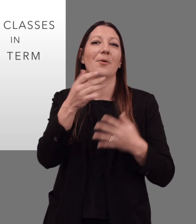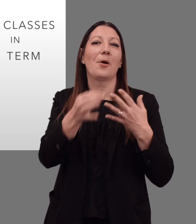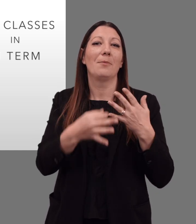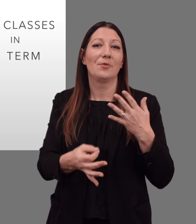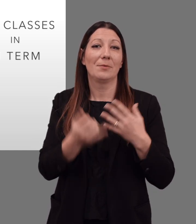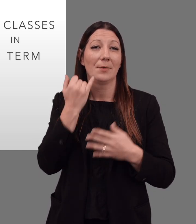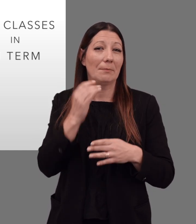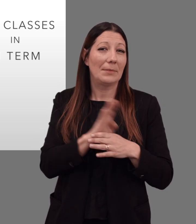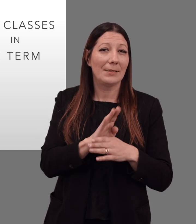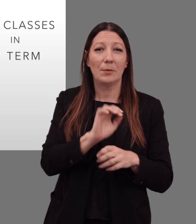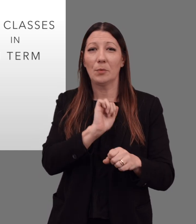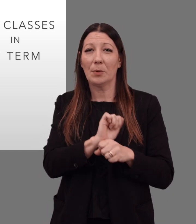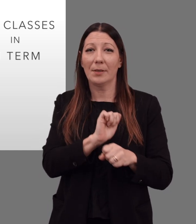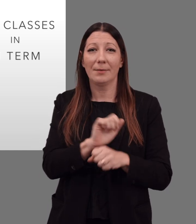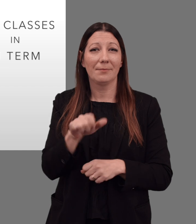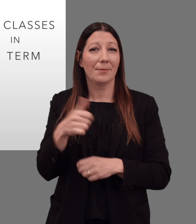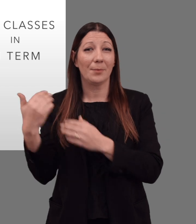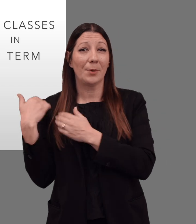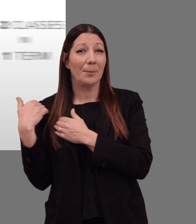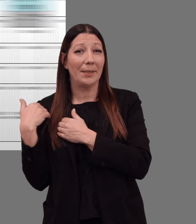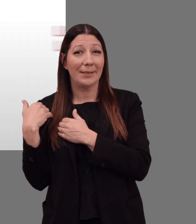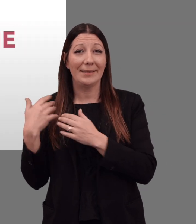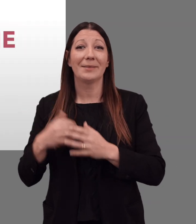working a lot or have other responsibilities.